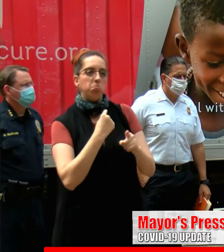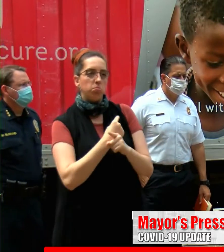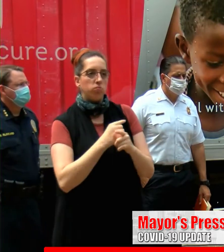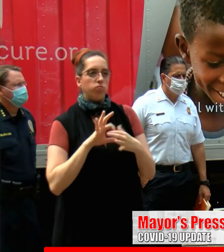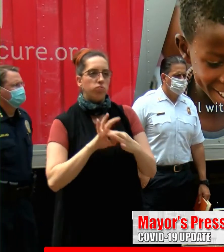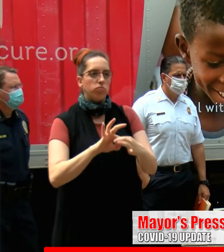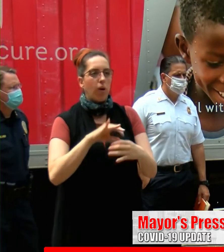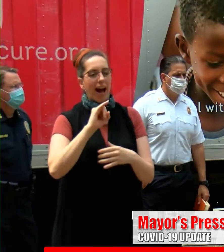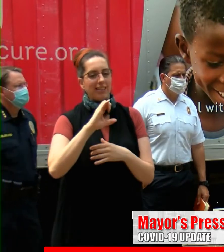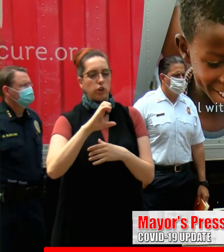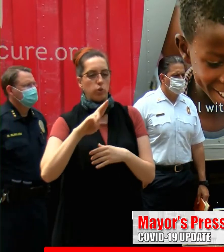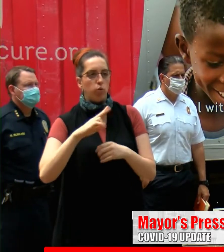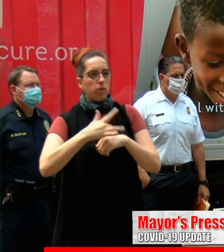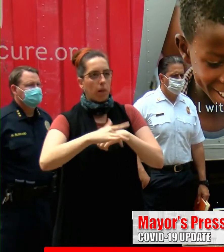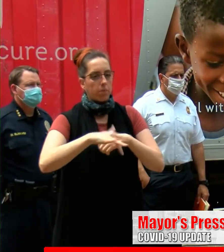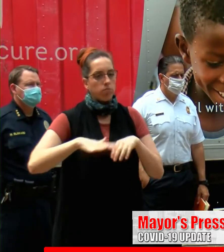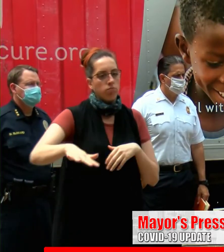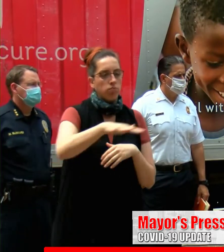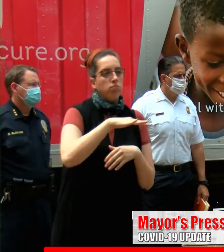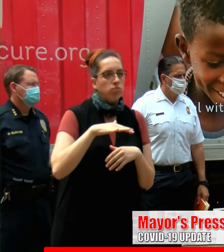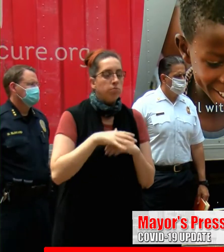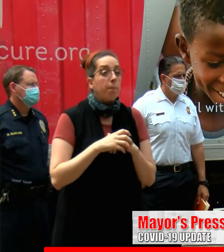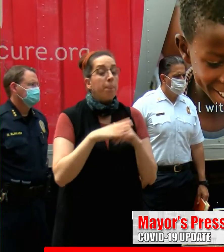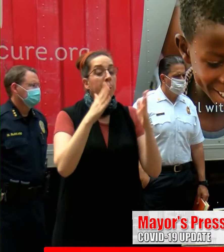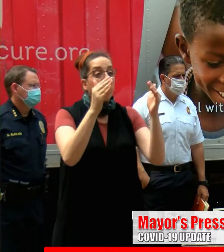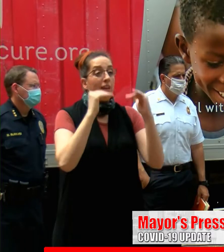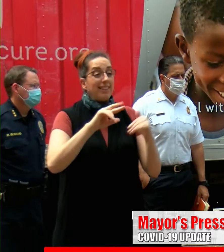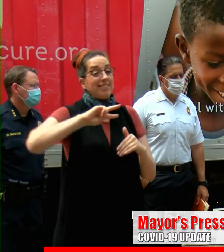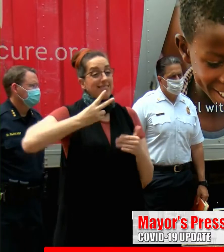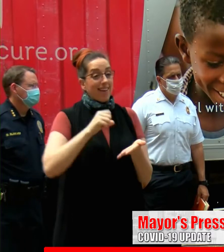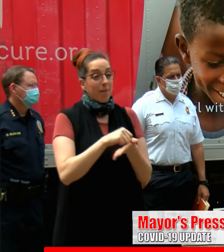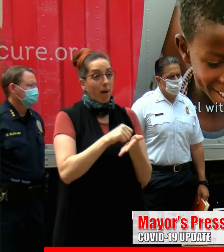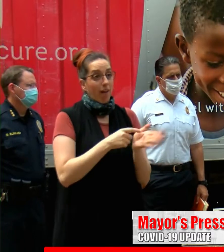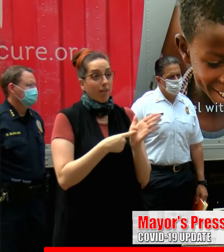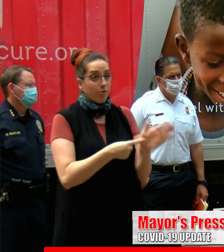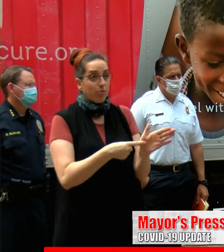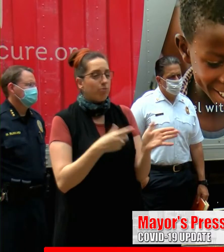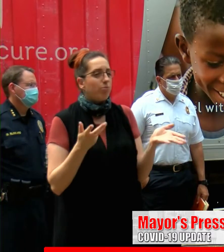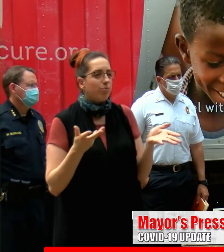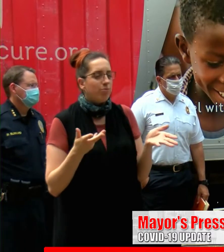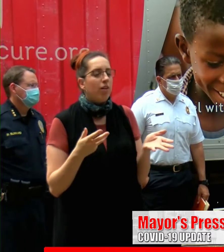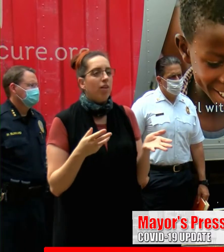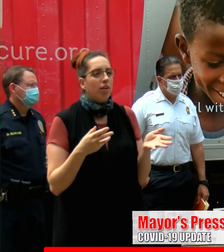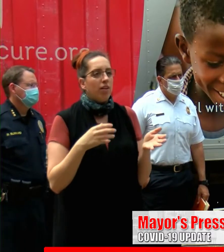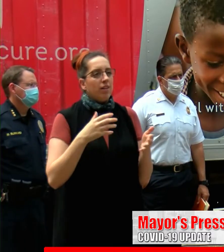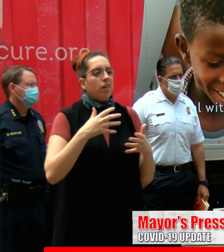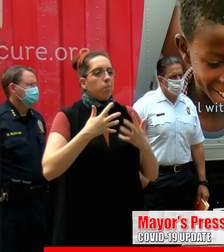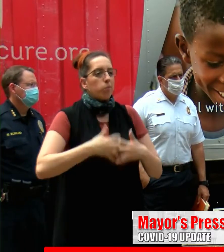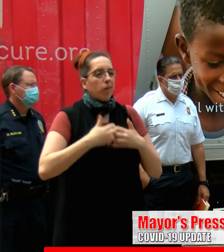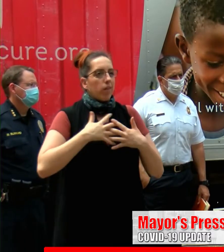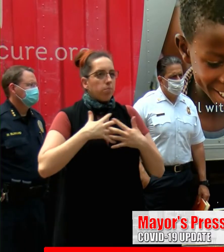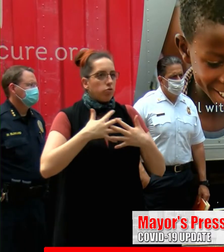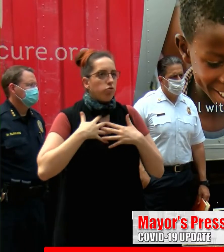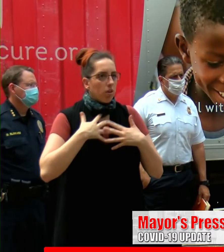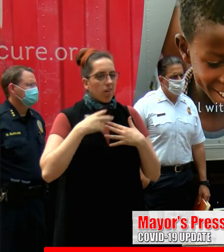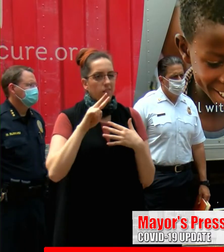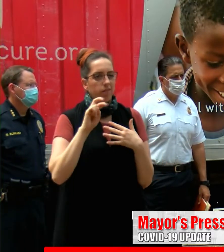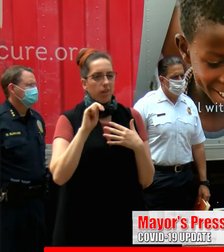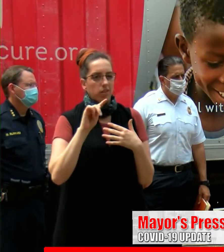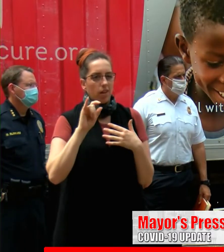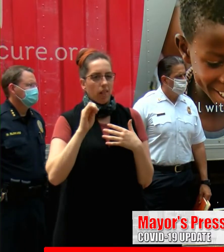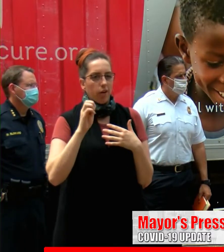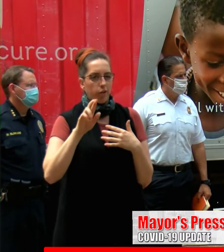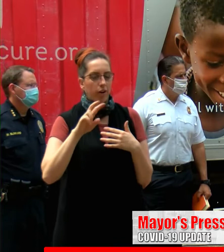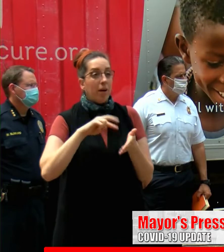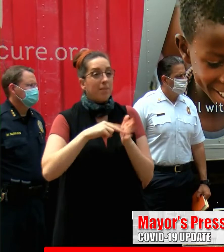relates to ICU beds today. On the second page, this pertains to the ventilators. And TMC, this covers